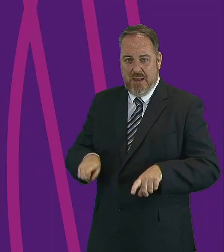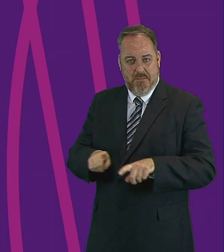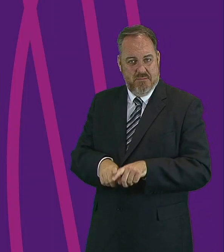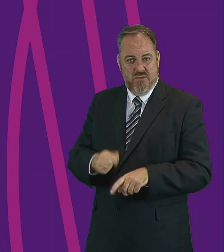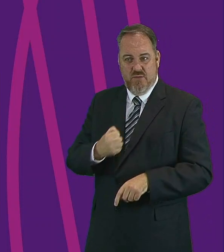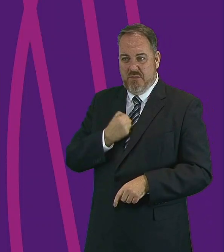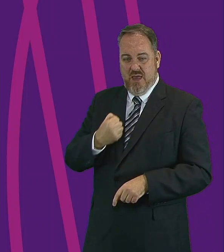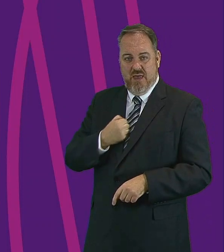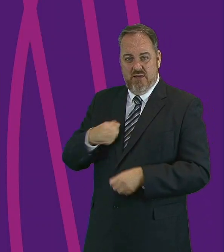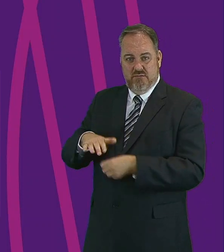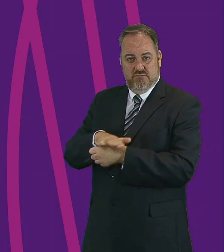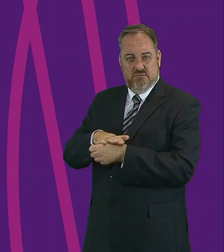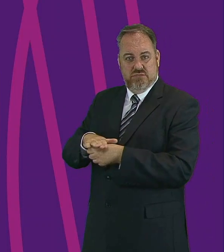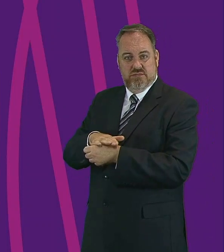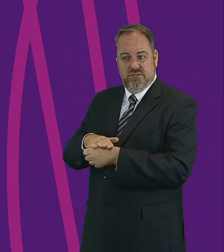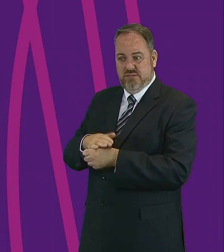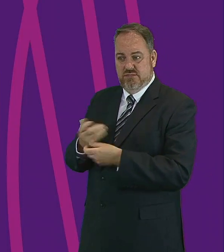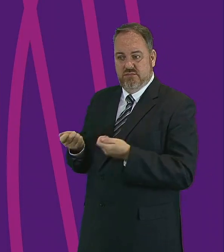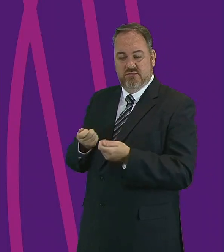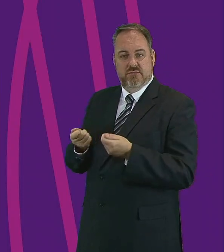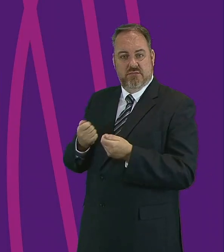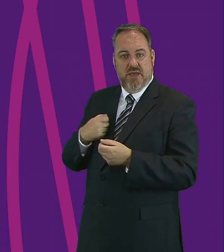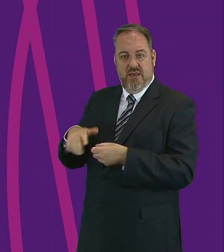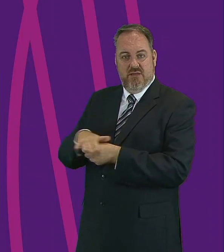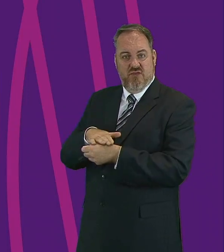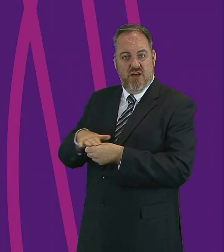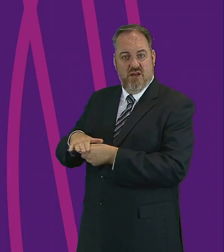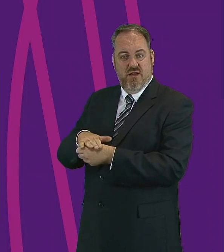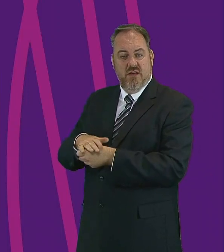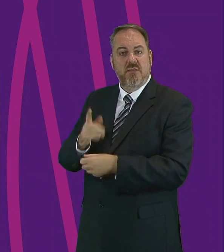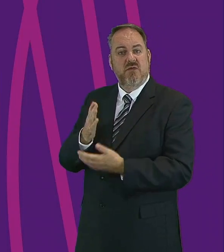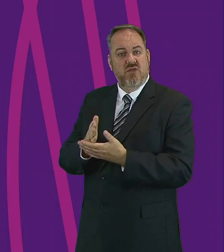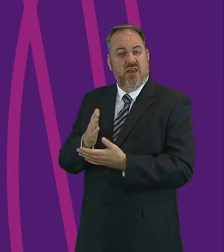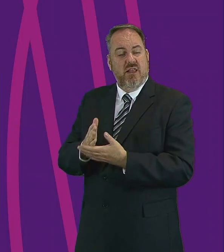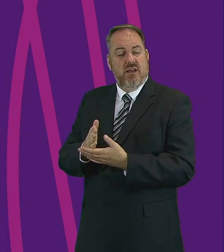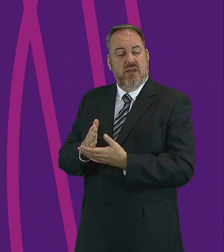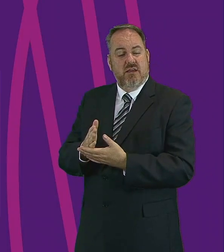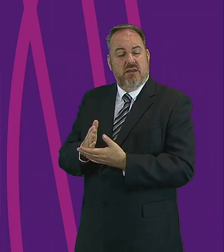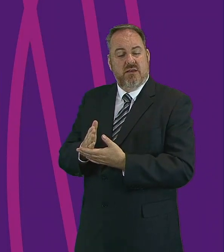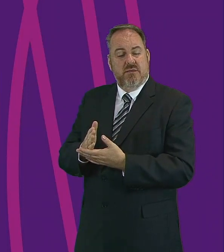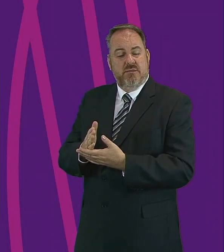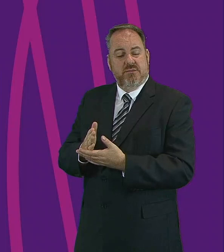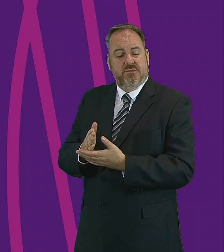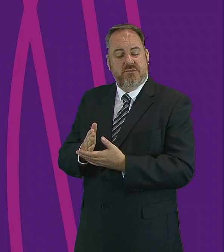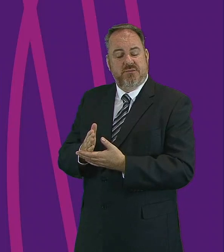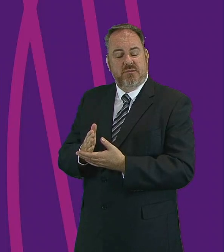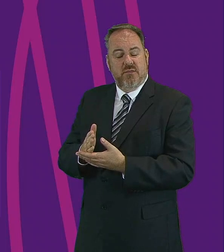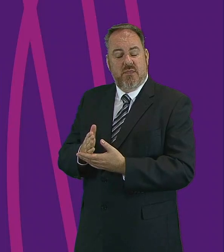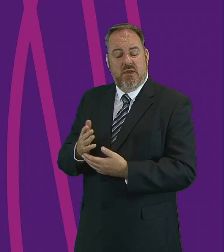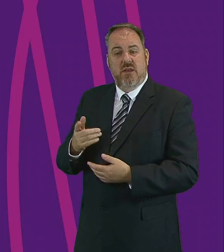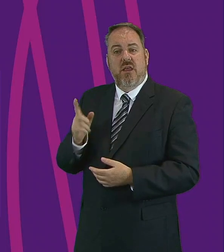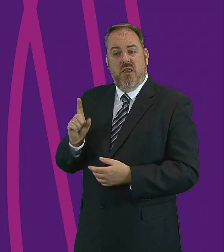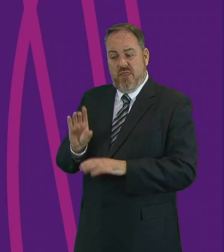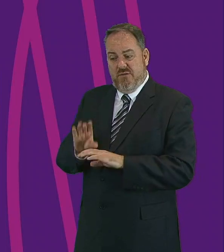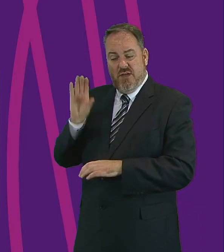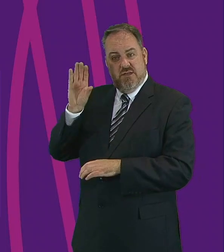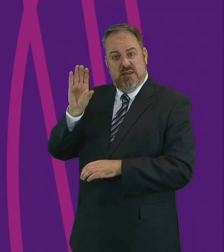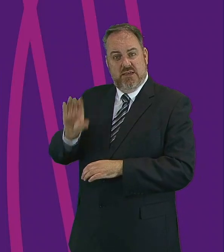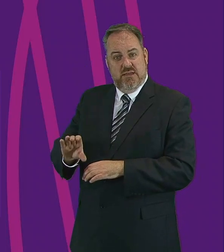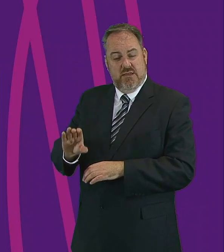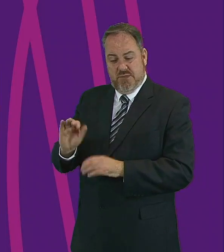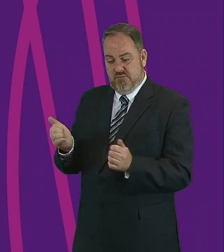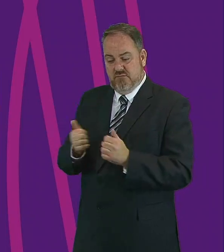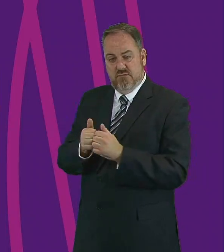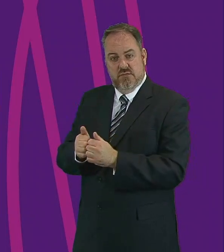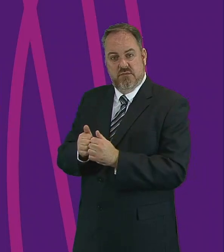my constituency interests. A set of proposals, the fund that was being allocated was